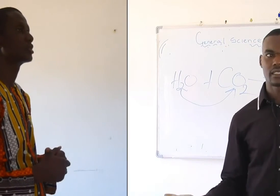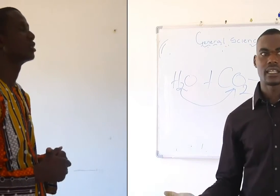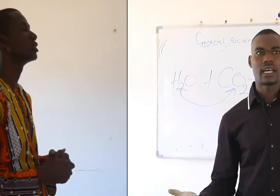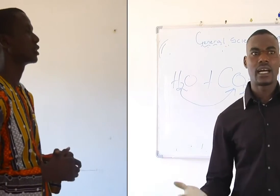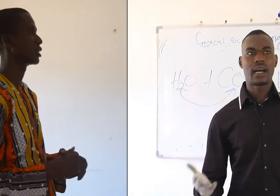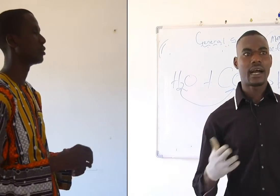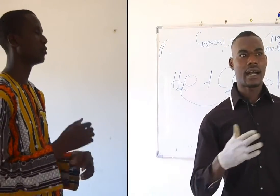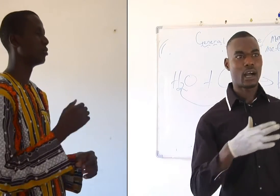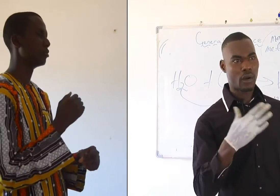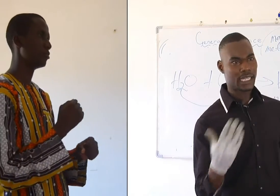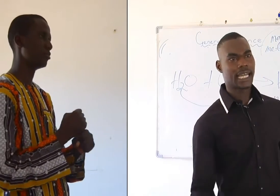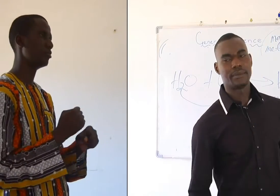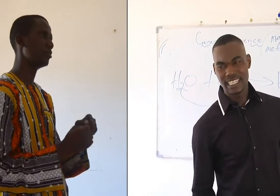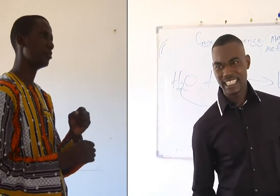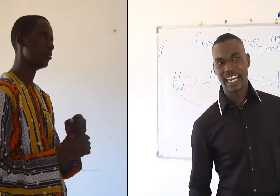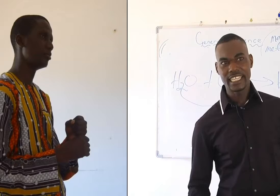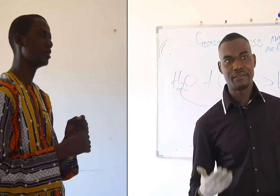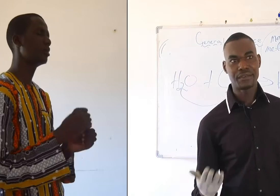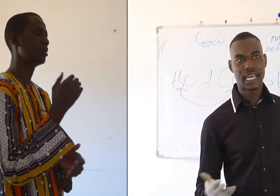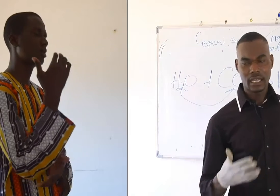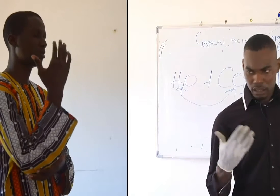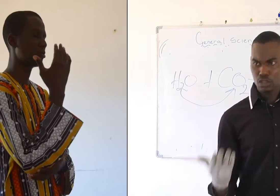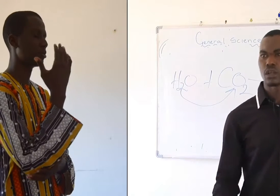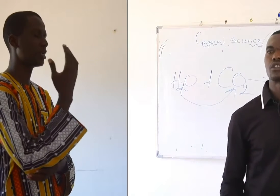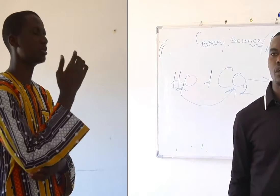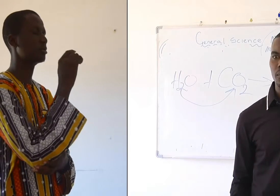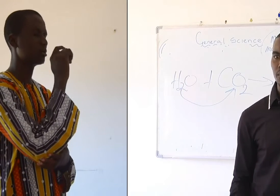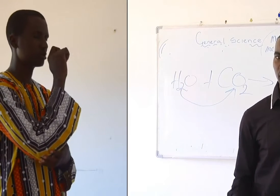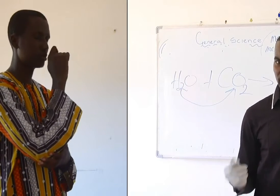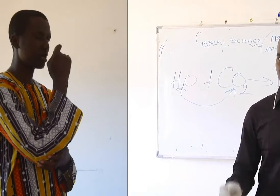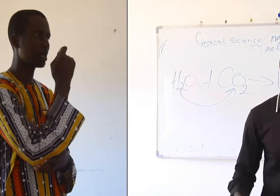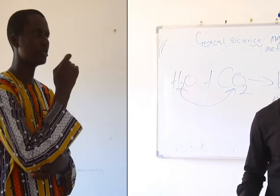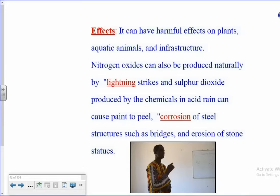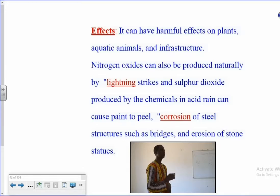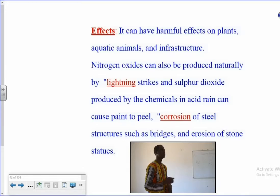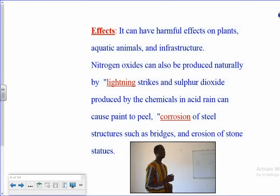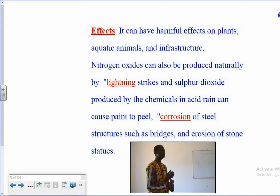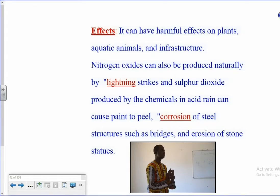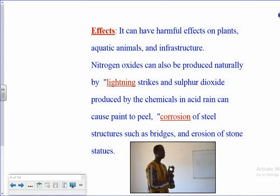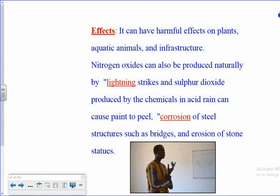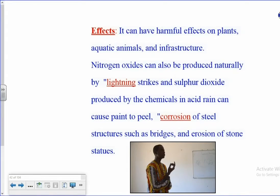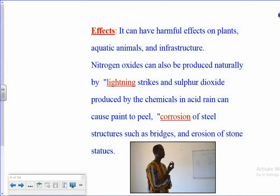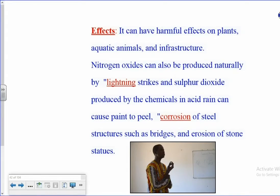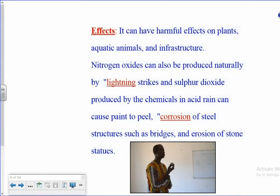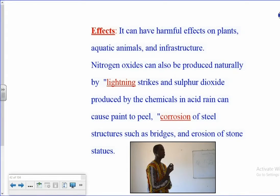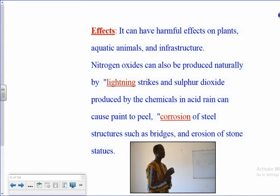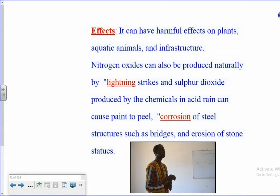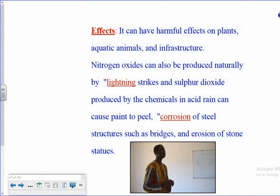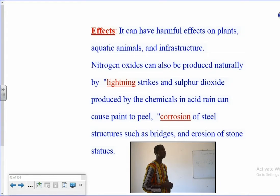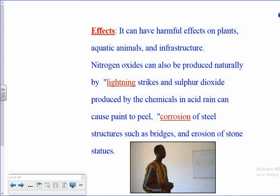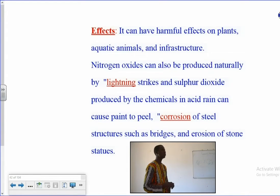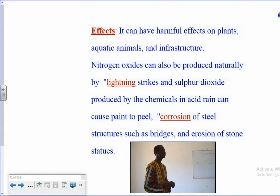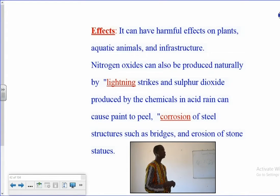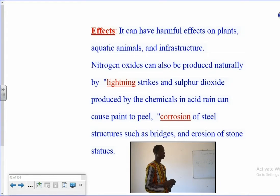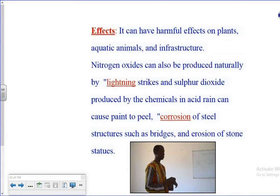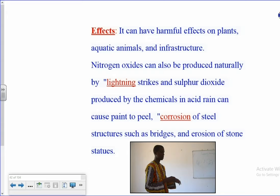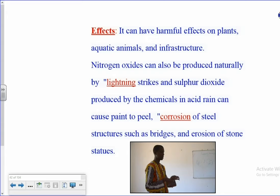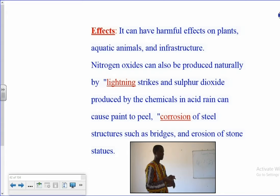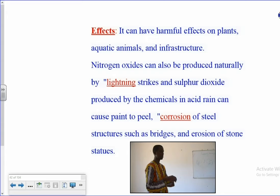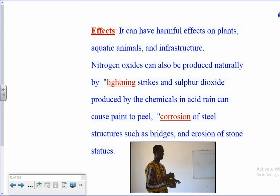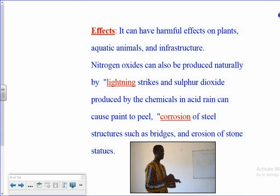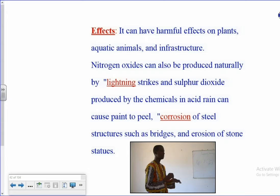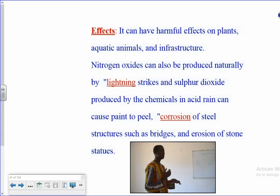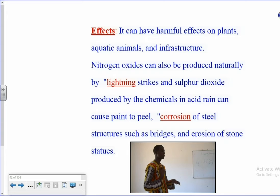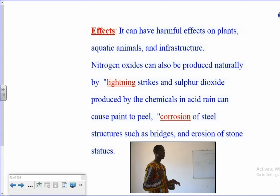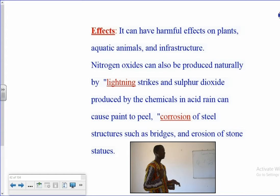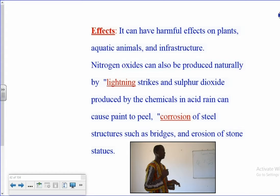plants, aquatic animals, and infrastructure. Acid rain can cause harmful effects on life of